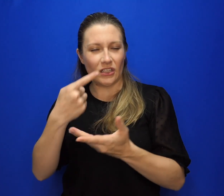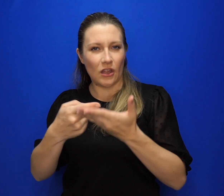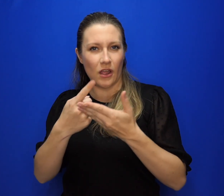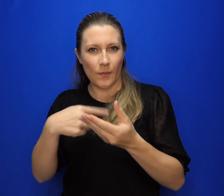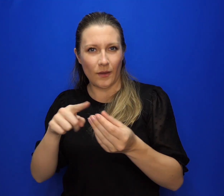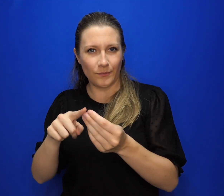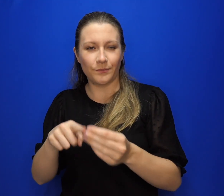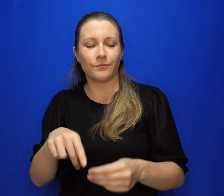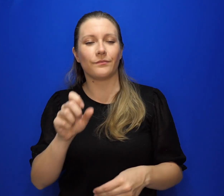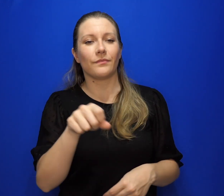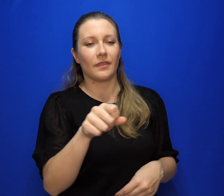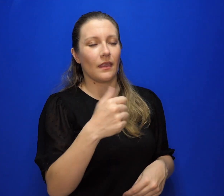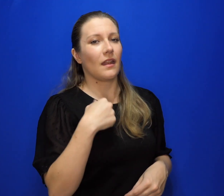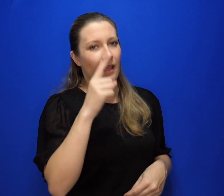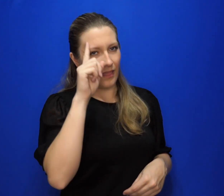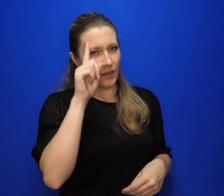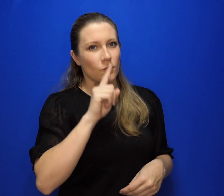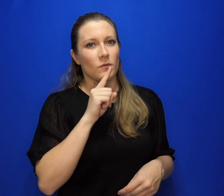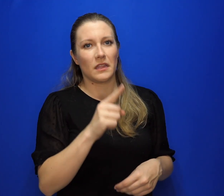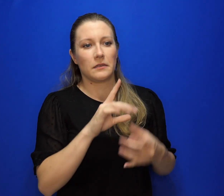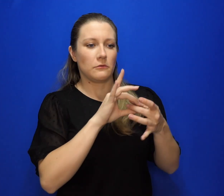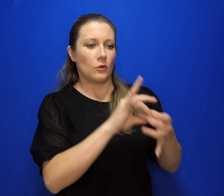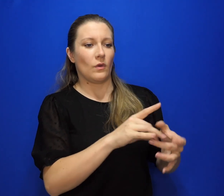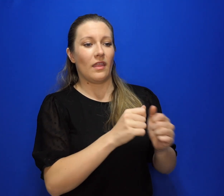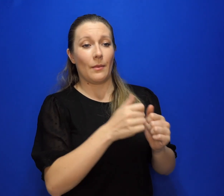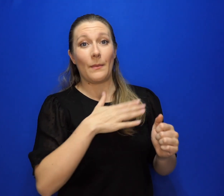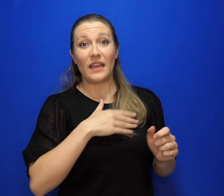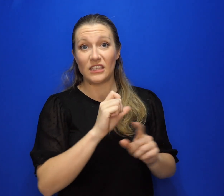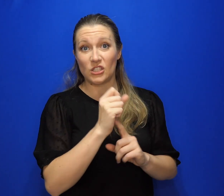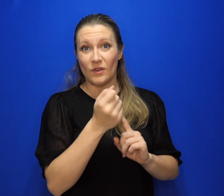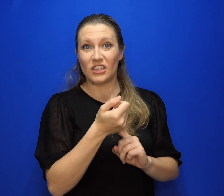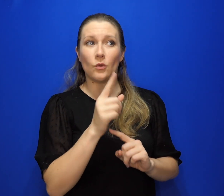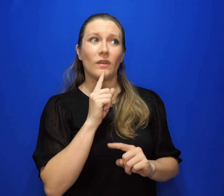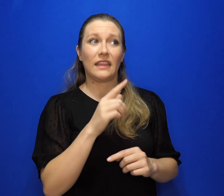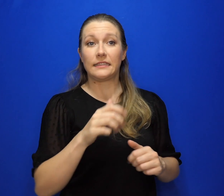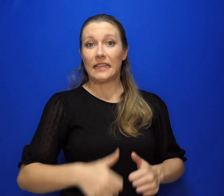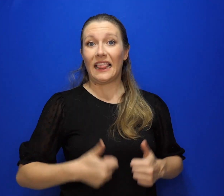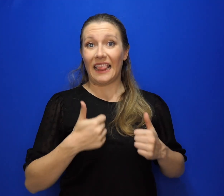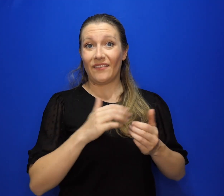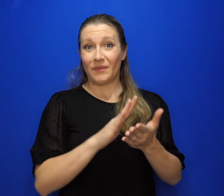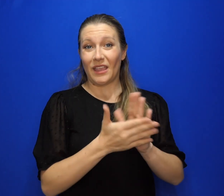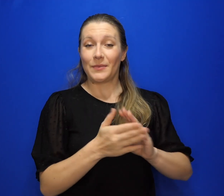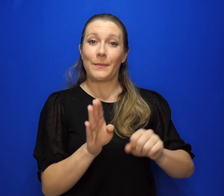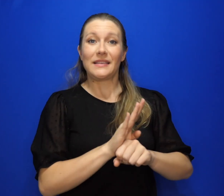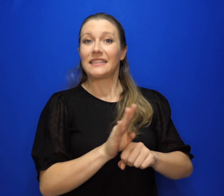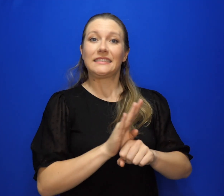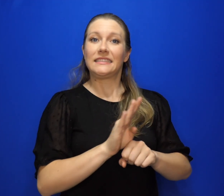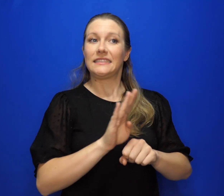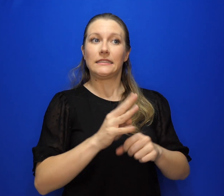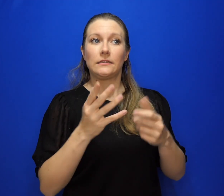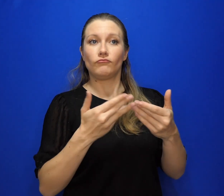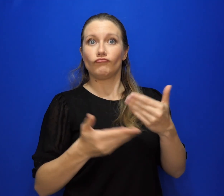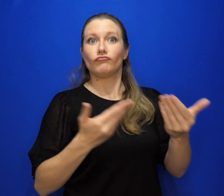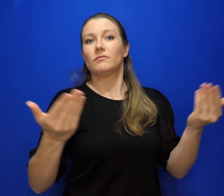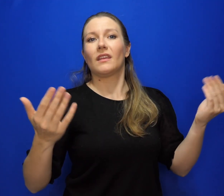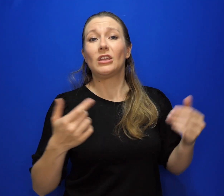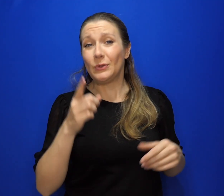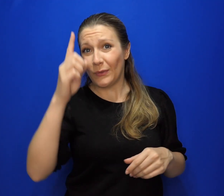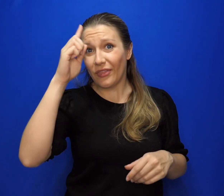of in my circumstance too. It's like the busyness of life, right? Yeah. It is. And you think you've gotten into such a routine that you're not